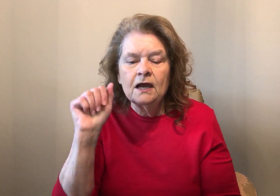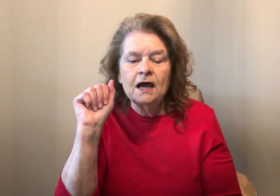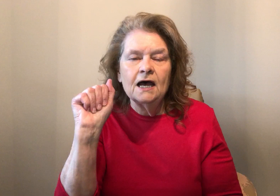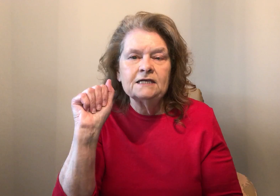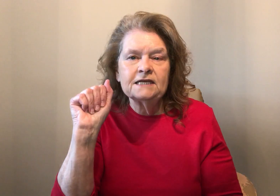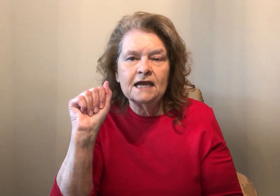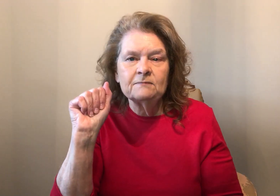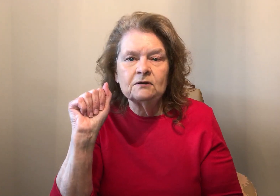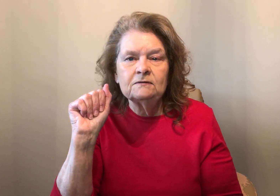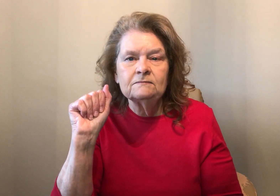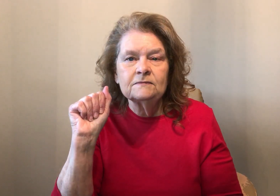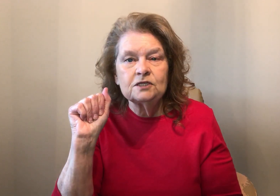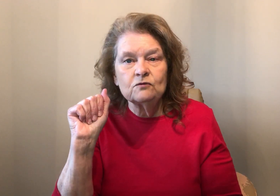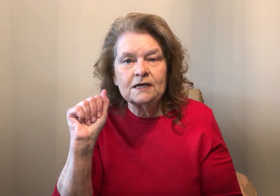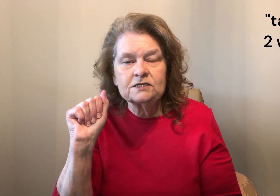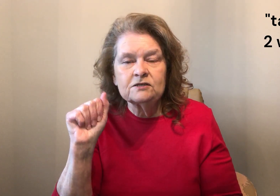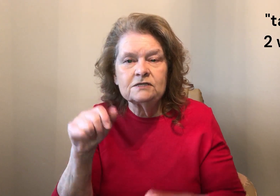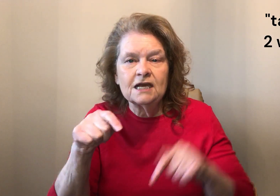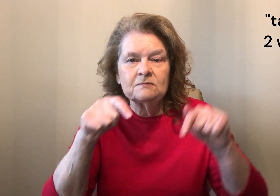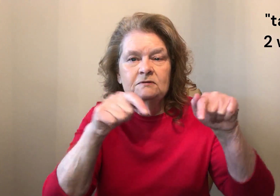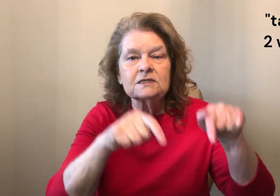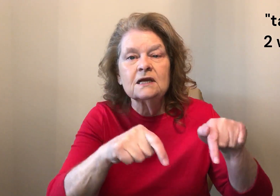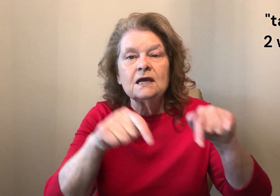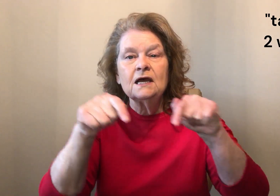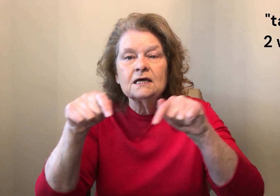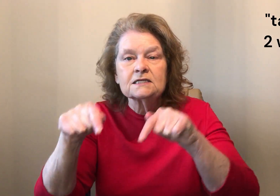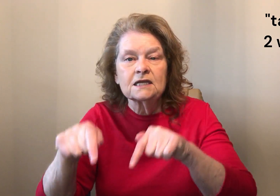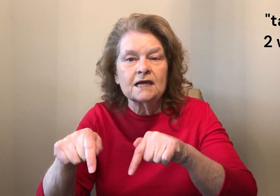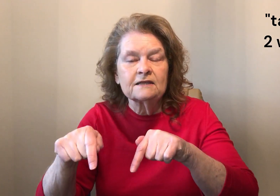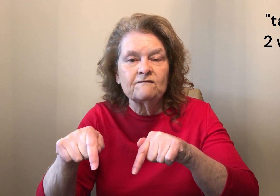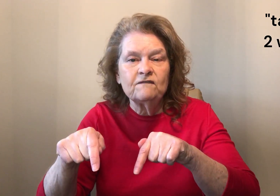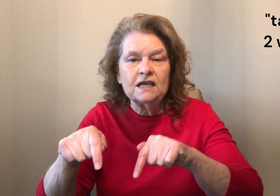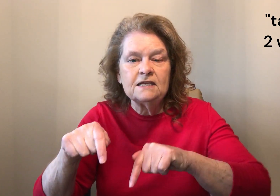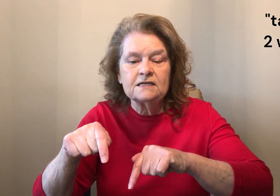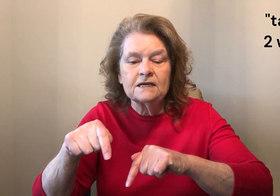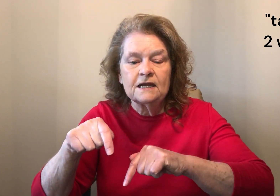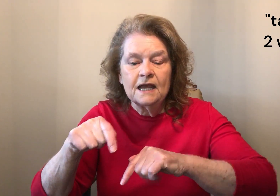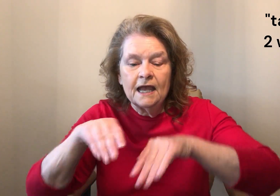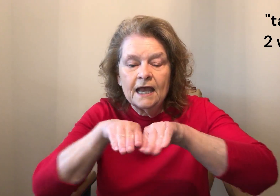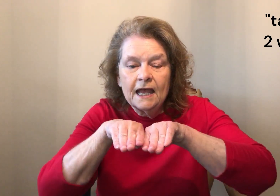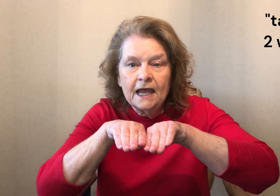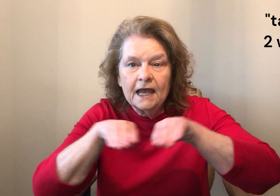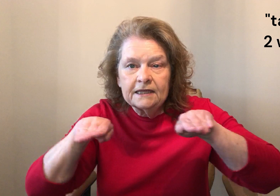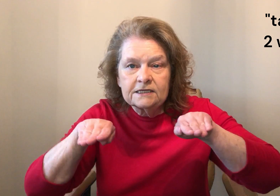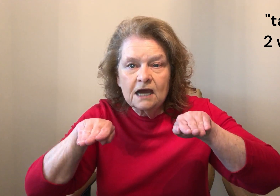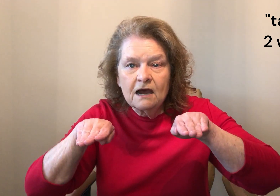a table. Two ways to do tables is like the feet and the top.